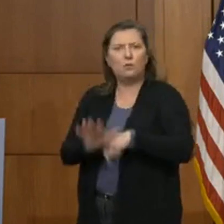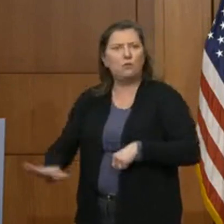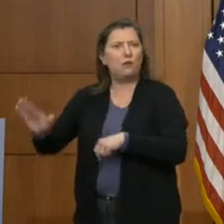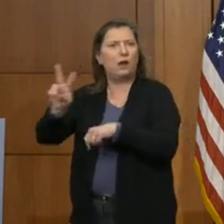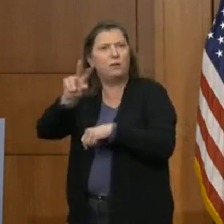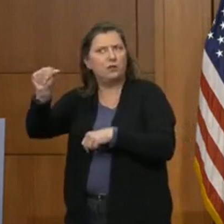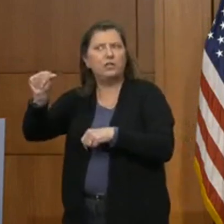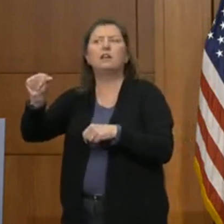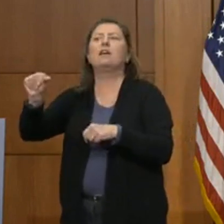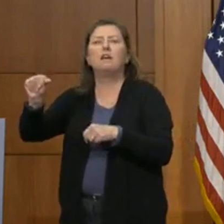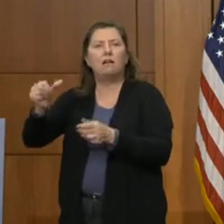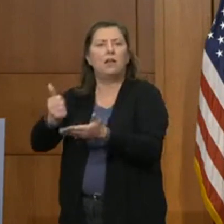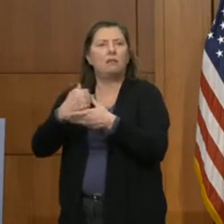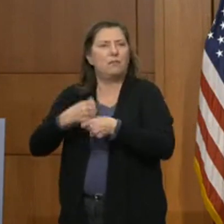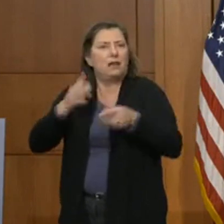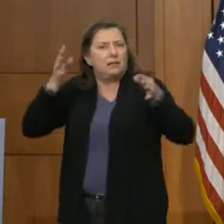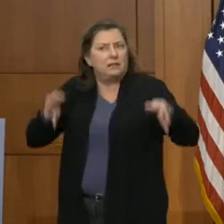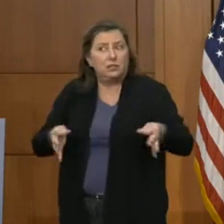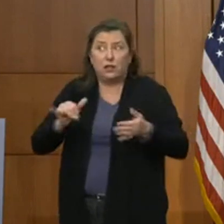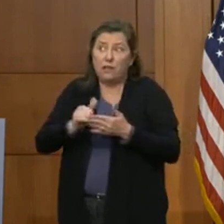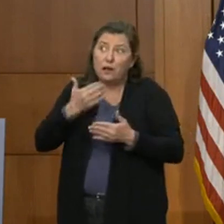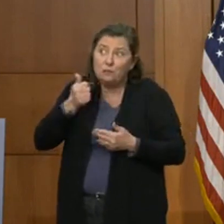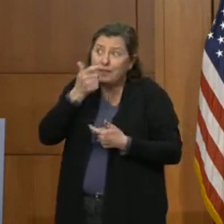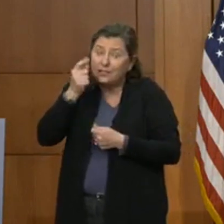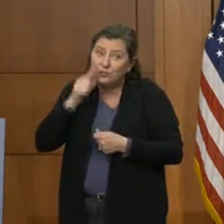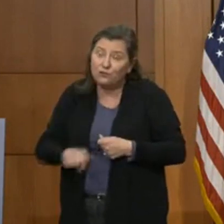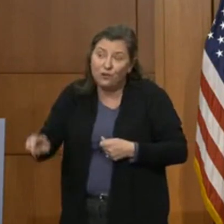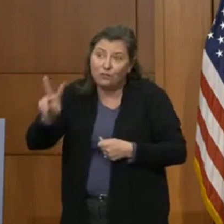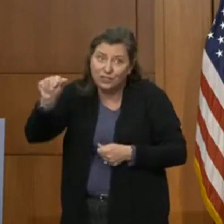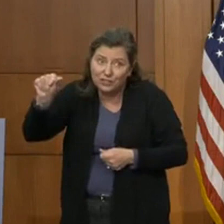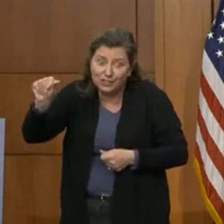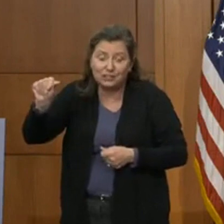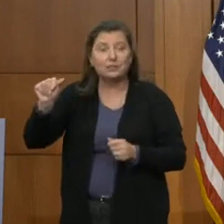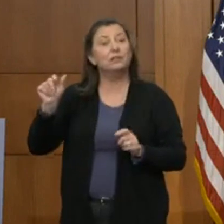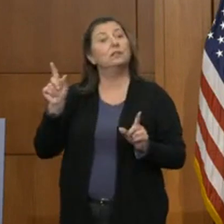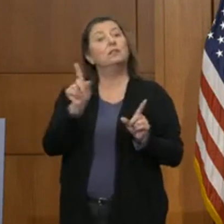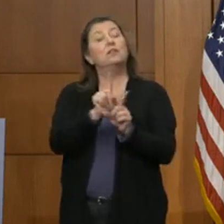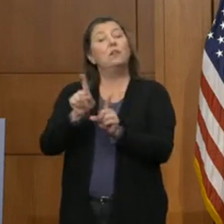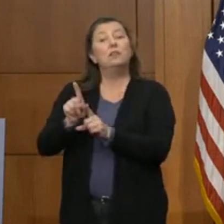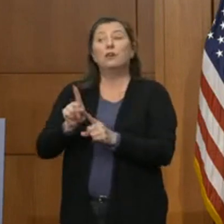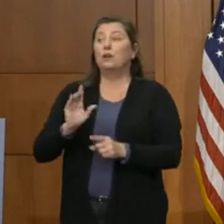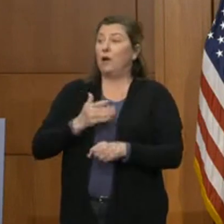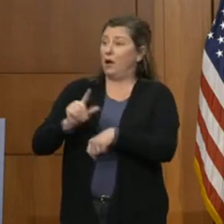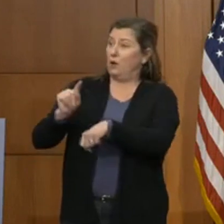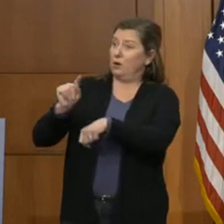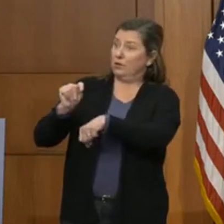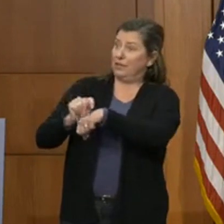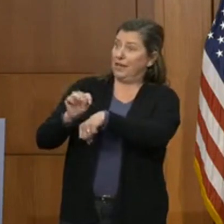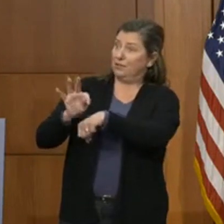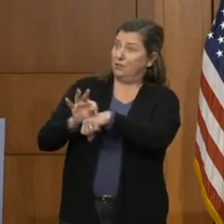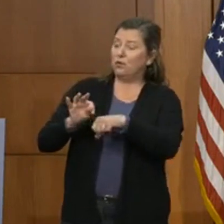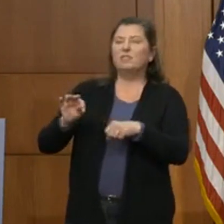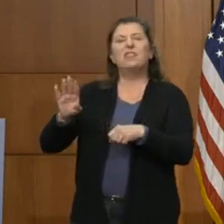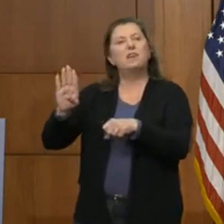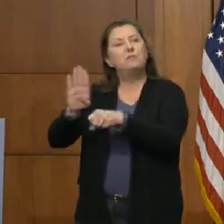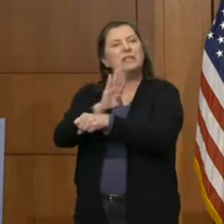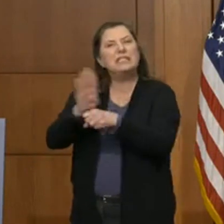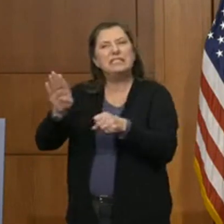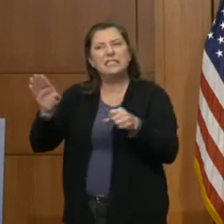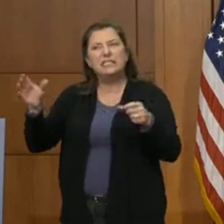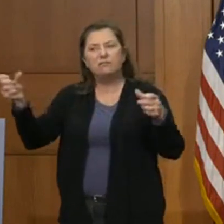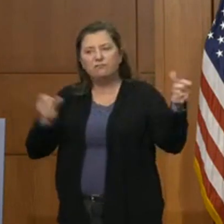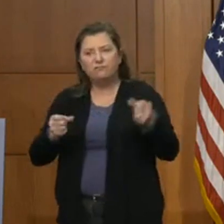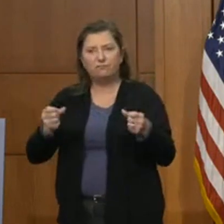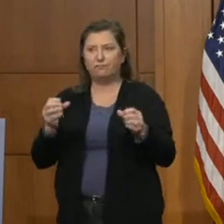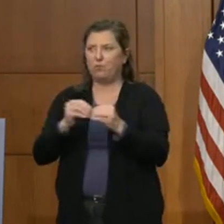to make the decisions that are in the best interest of Virginia. I would also say that our task group, our business task group, where we have